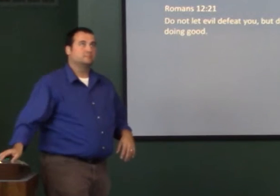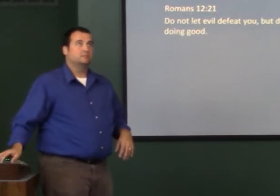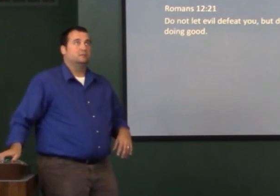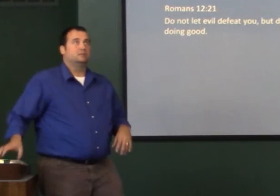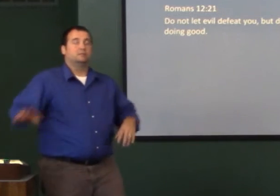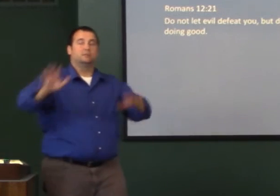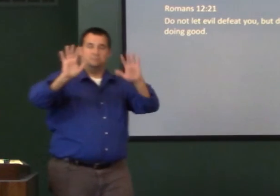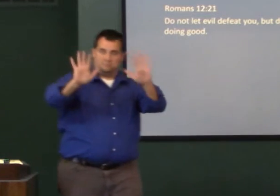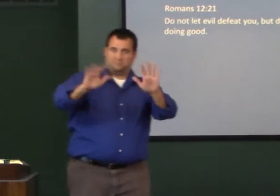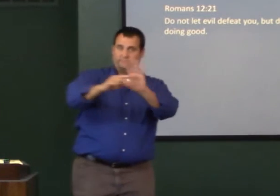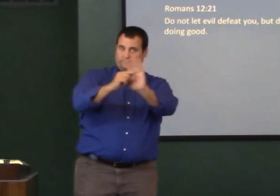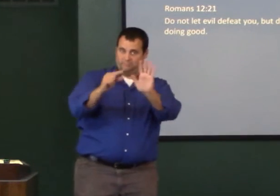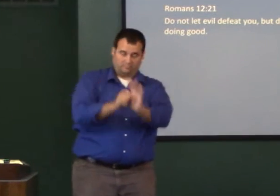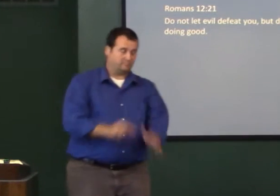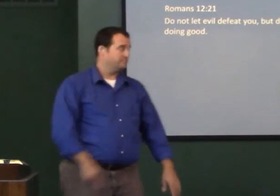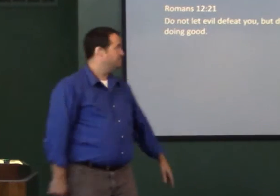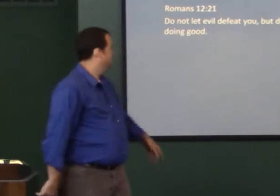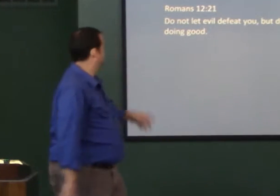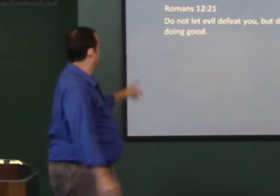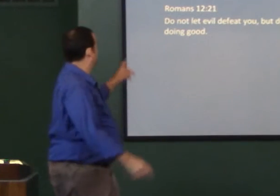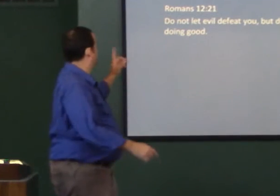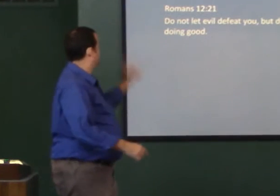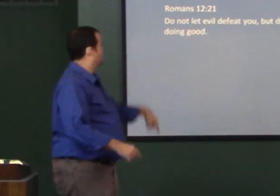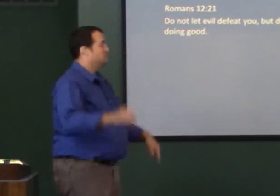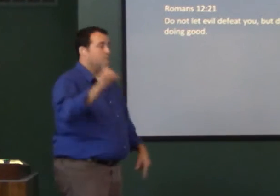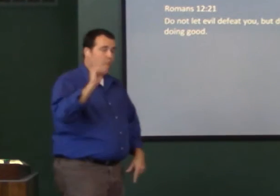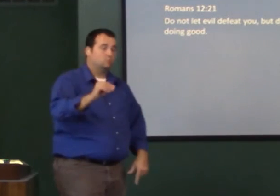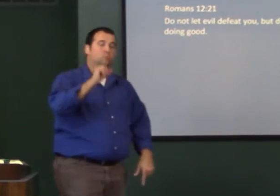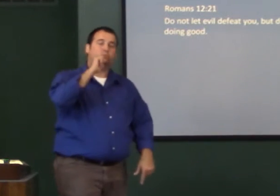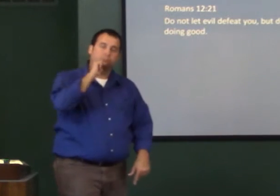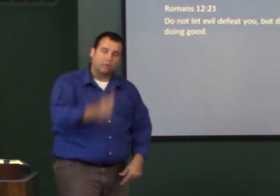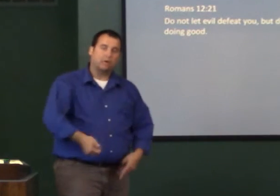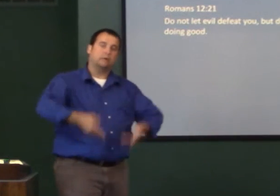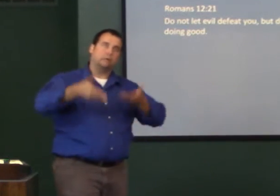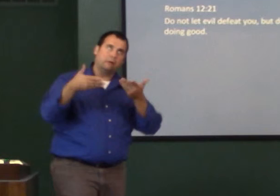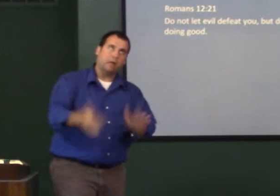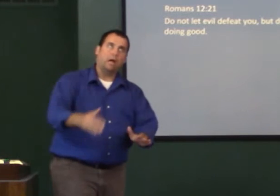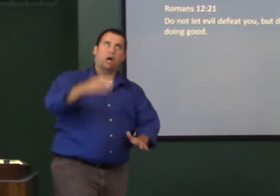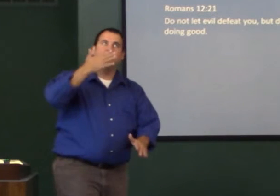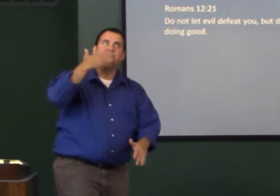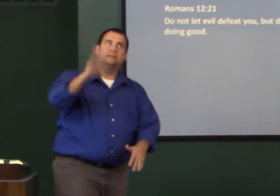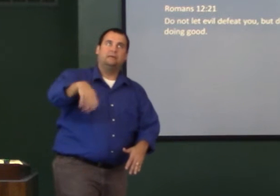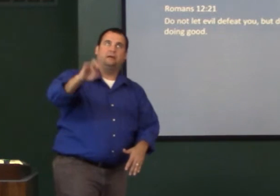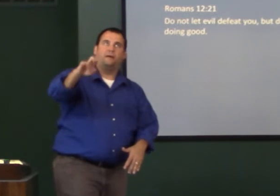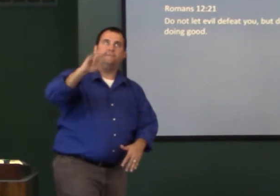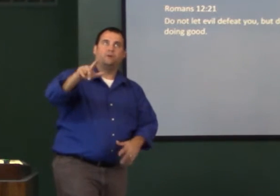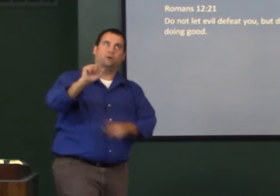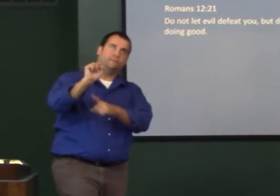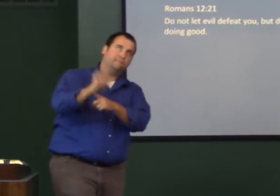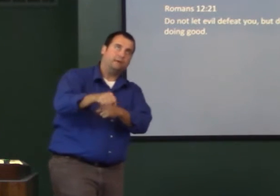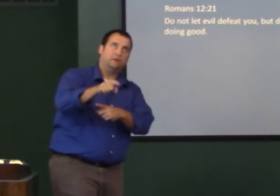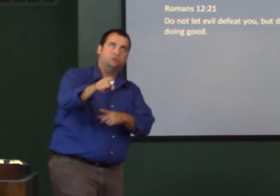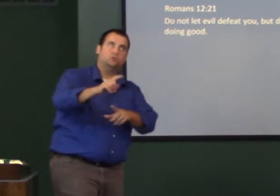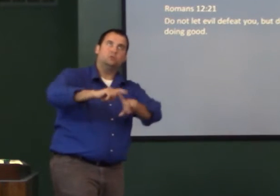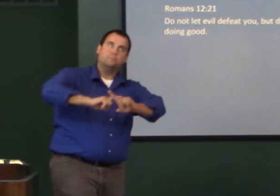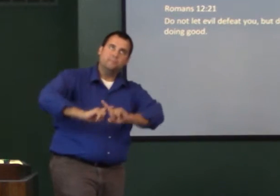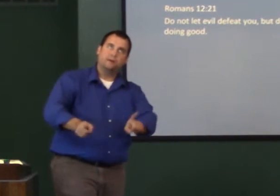find different. So the first is, do not let evil defeat